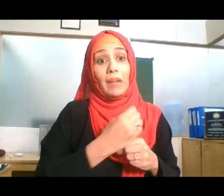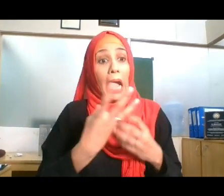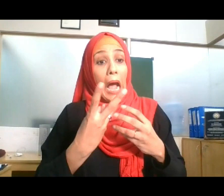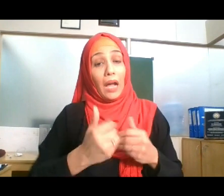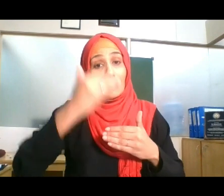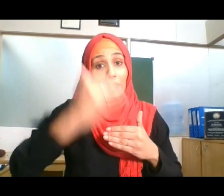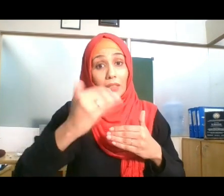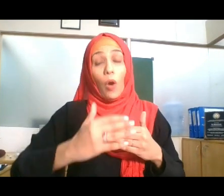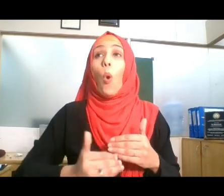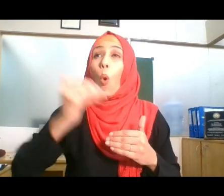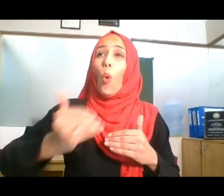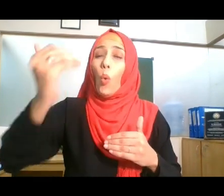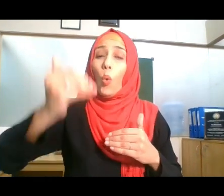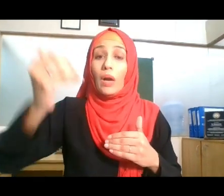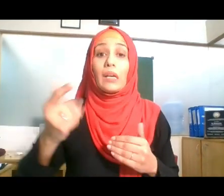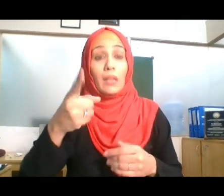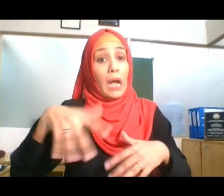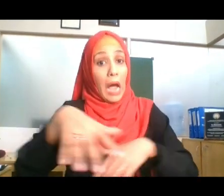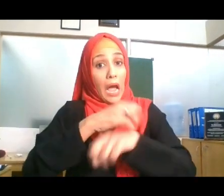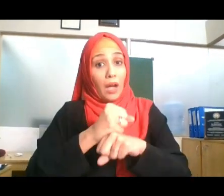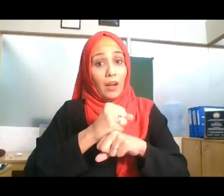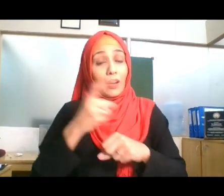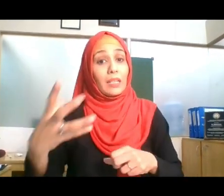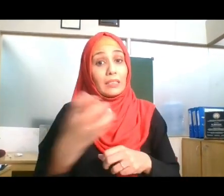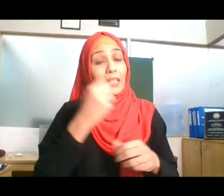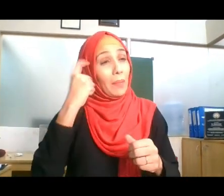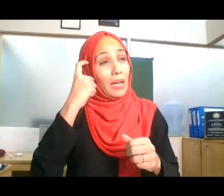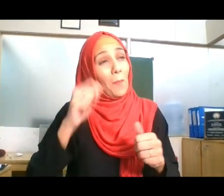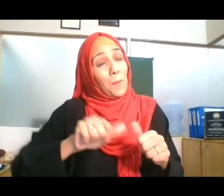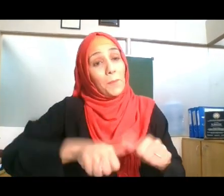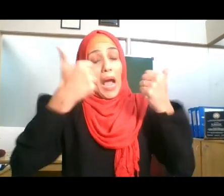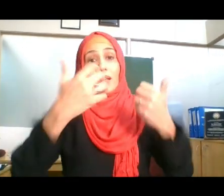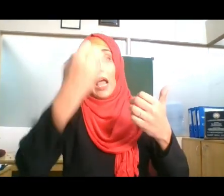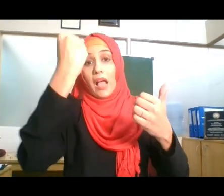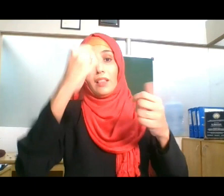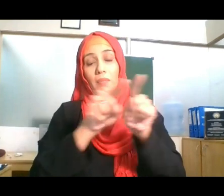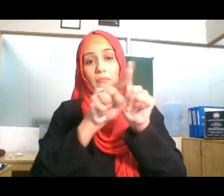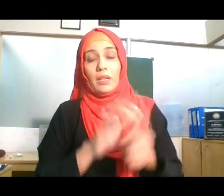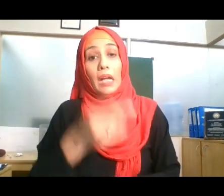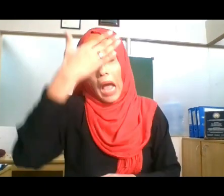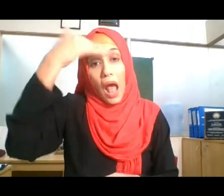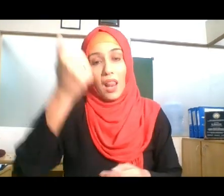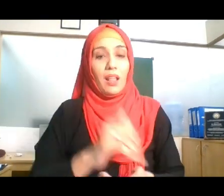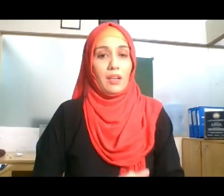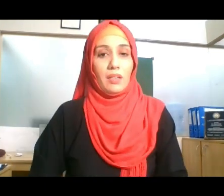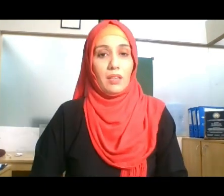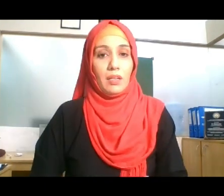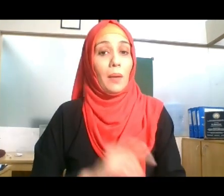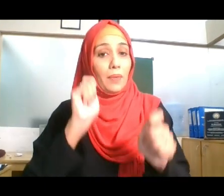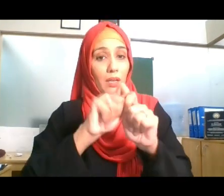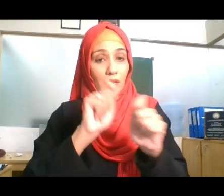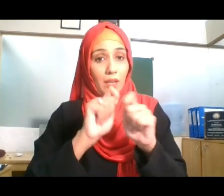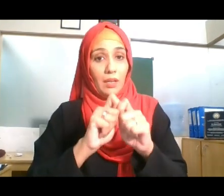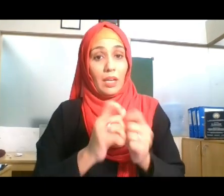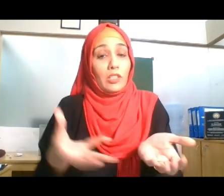hinder people, enabling them to be all that they can be. So this solution to create inclusion